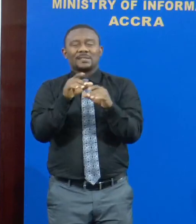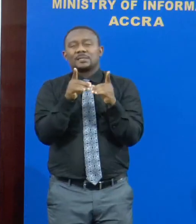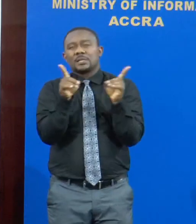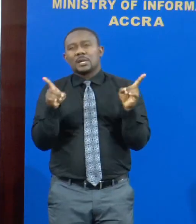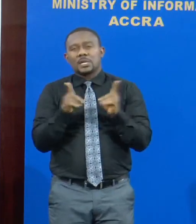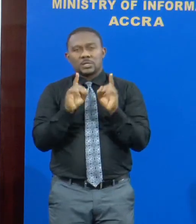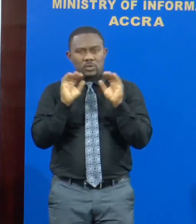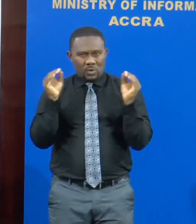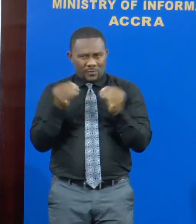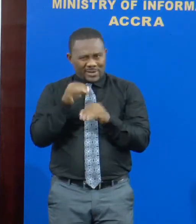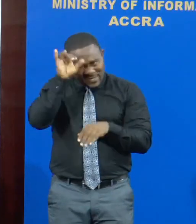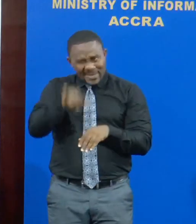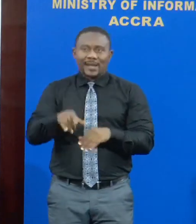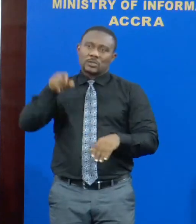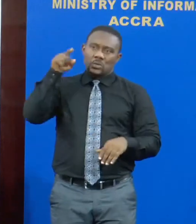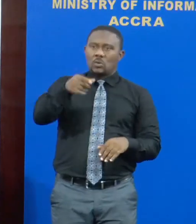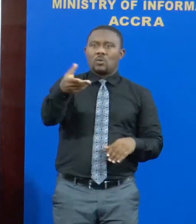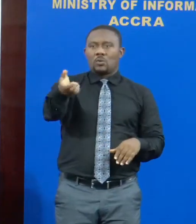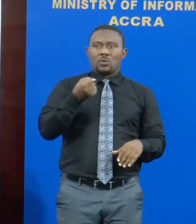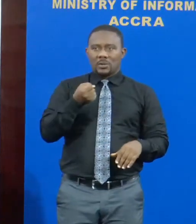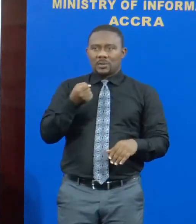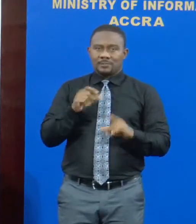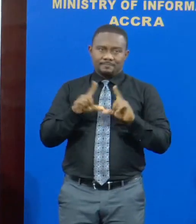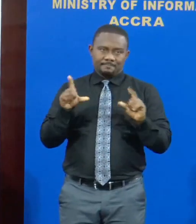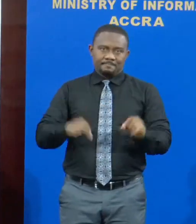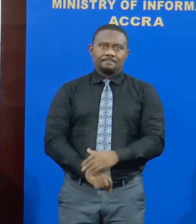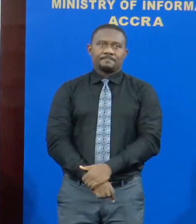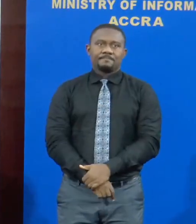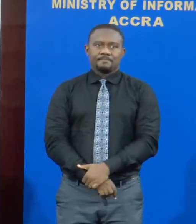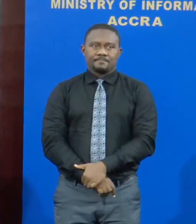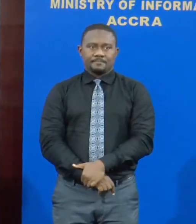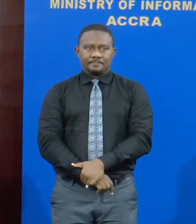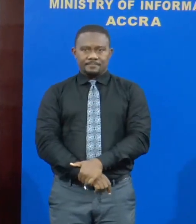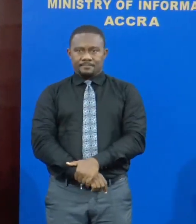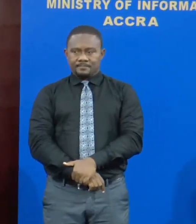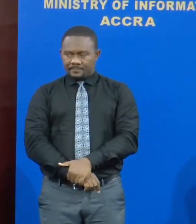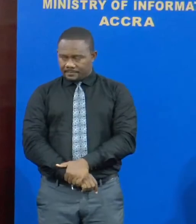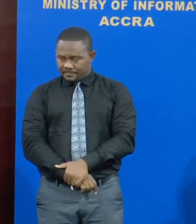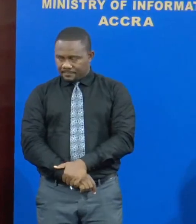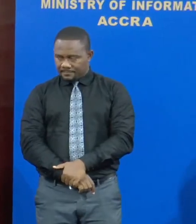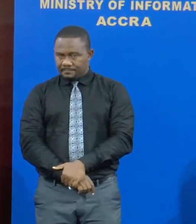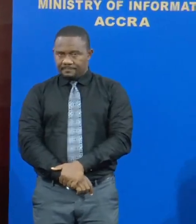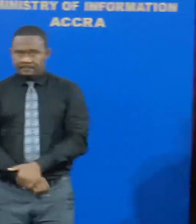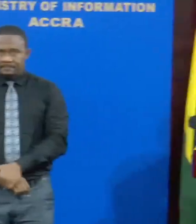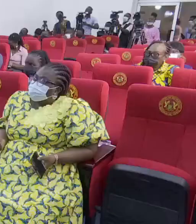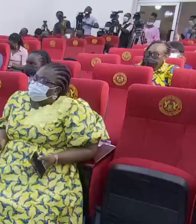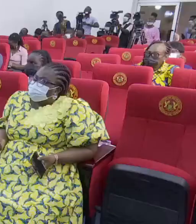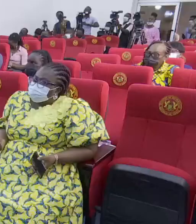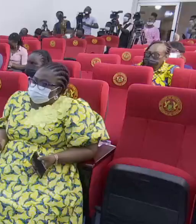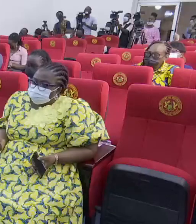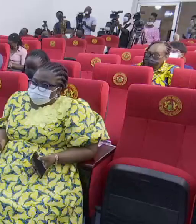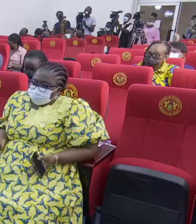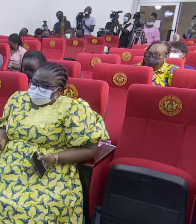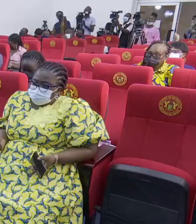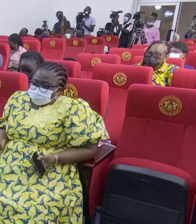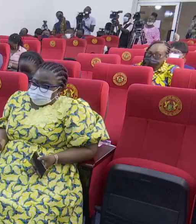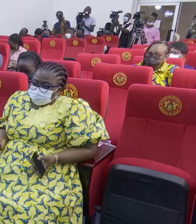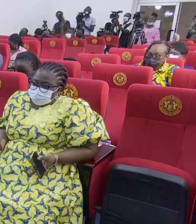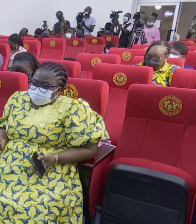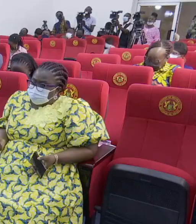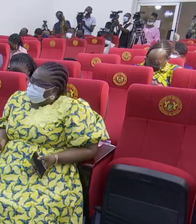That's the place to go collect your card. Thank you very much, Honorable Deputy Minister. Thank you, Prof. So I would like to thank Prof. Atefa